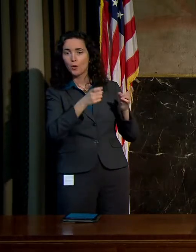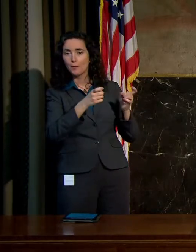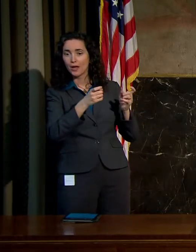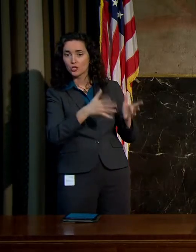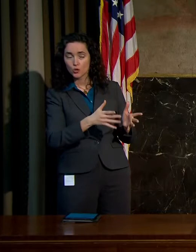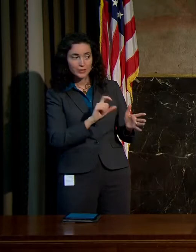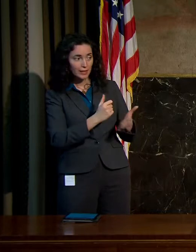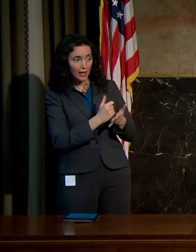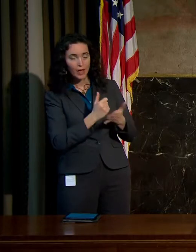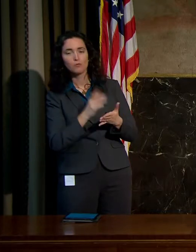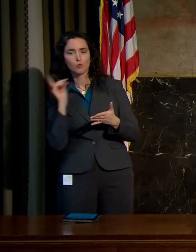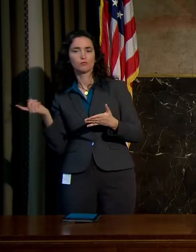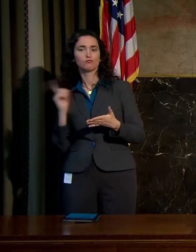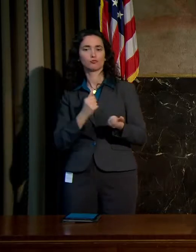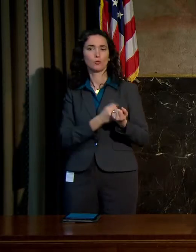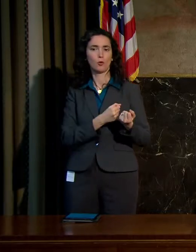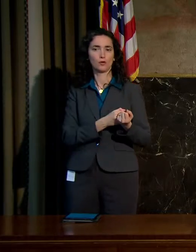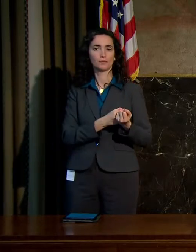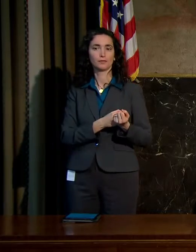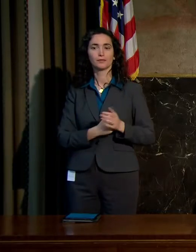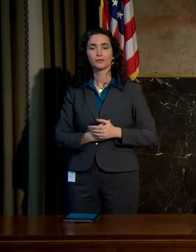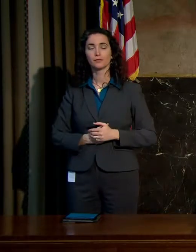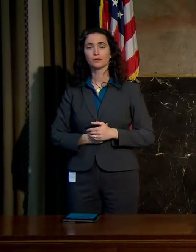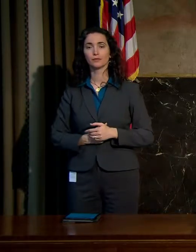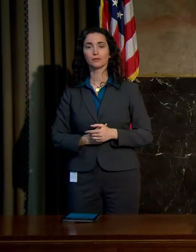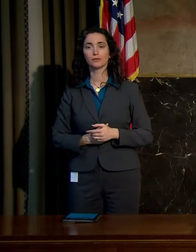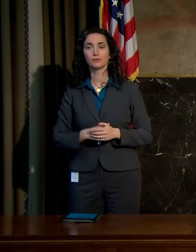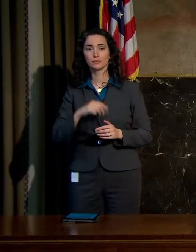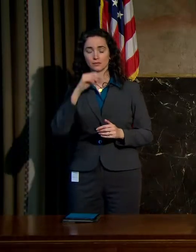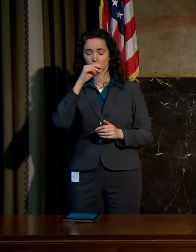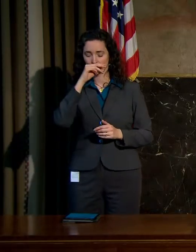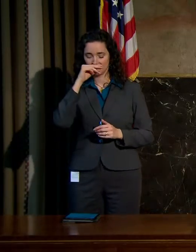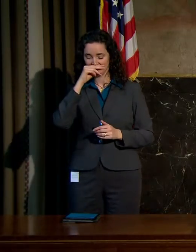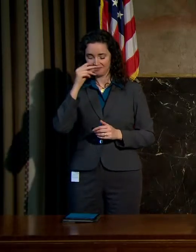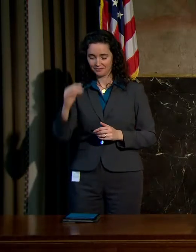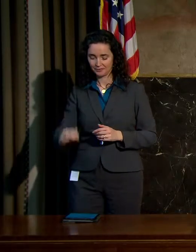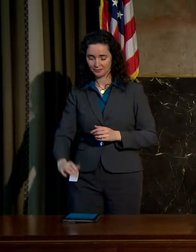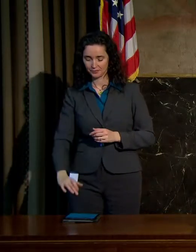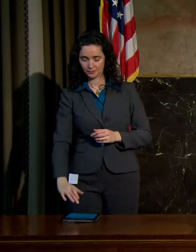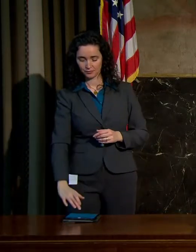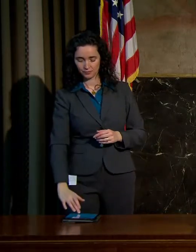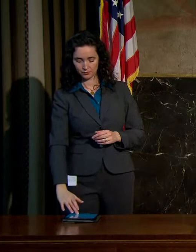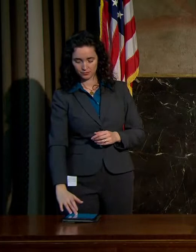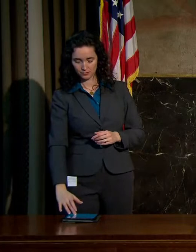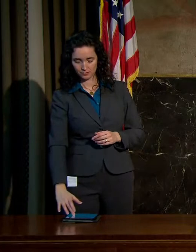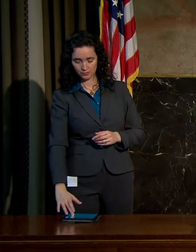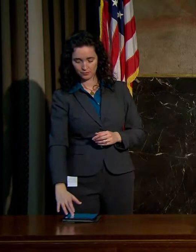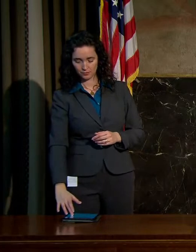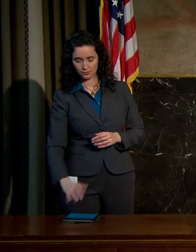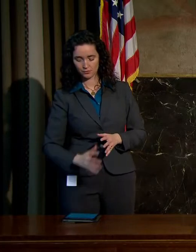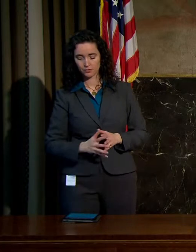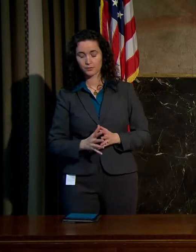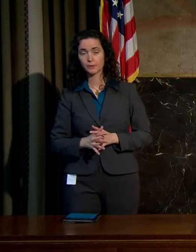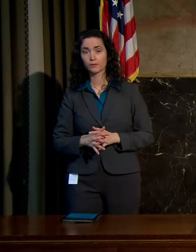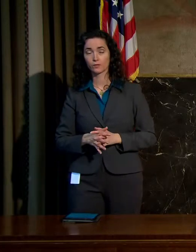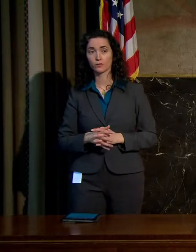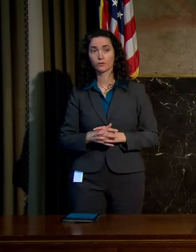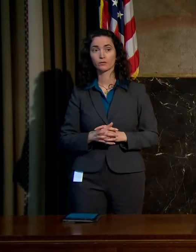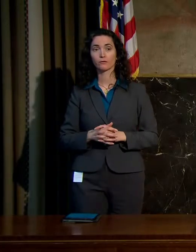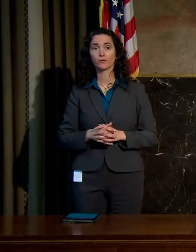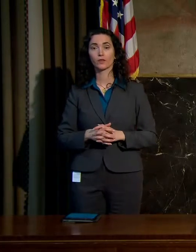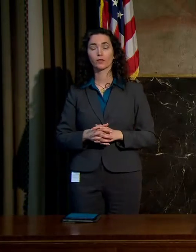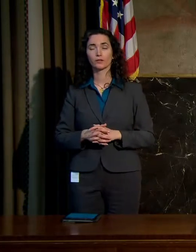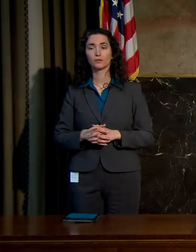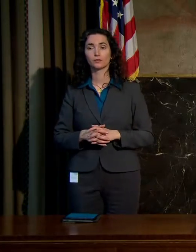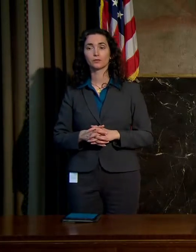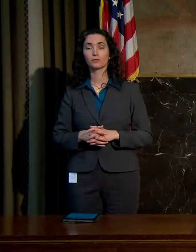managers. We are not, in advance of this weather, going to